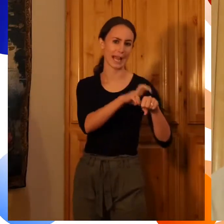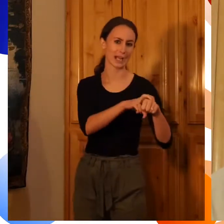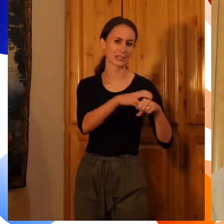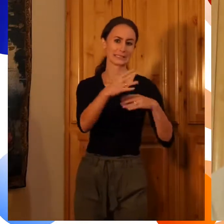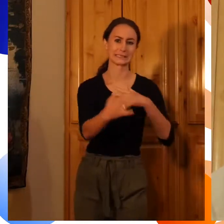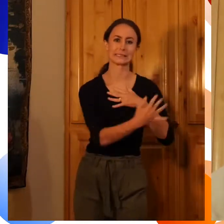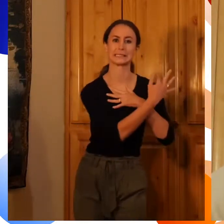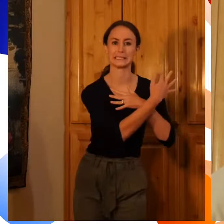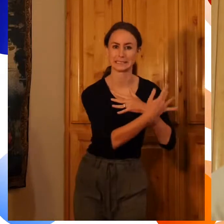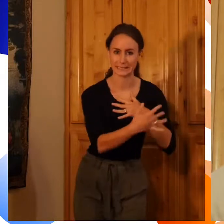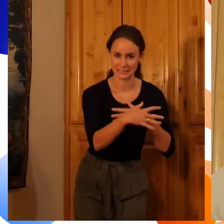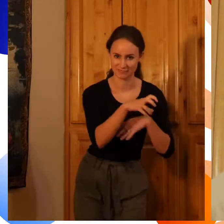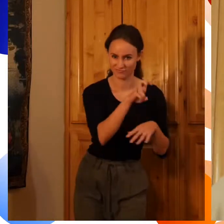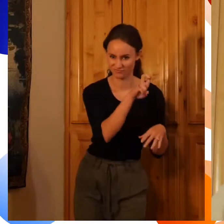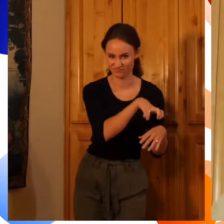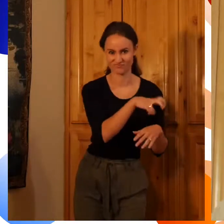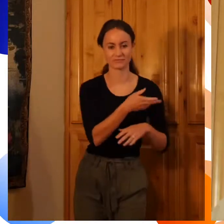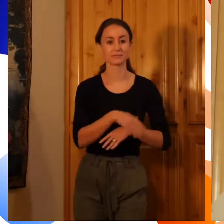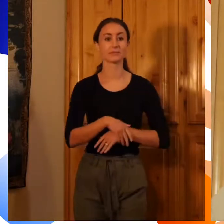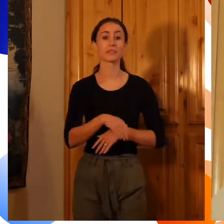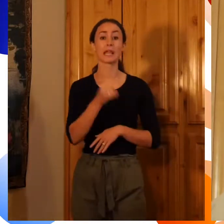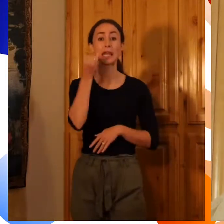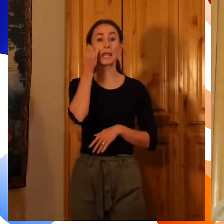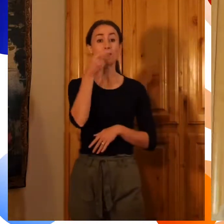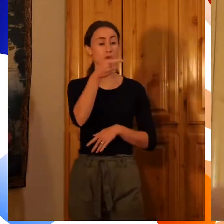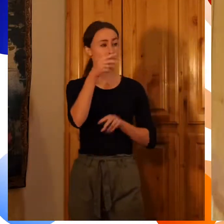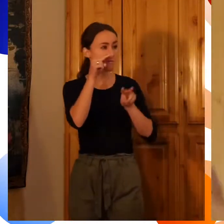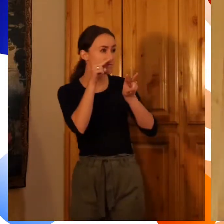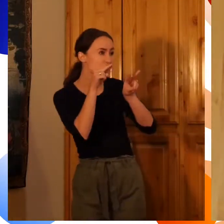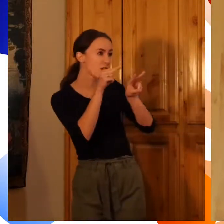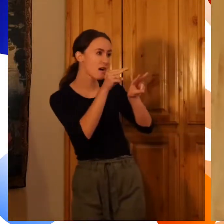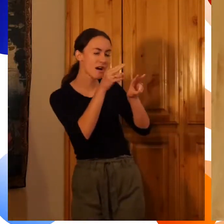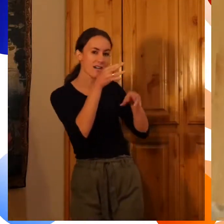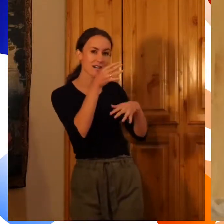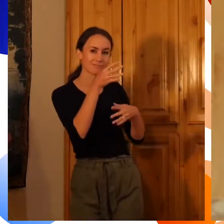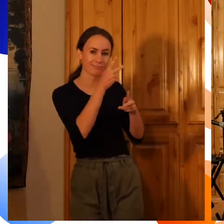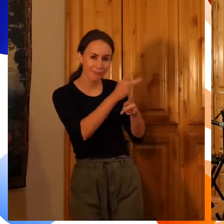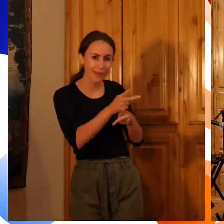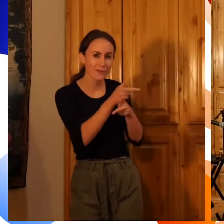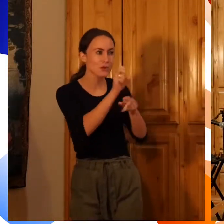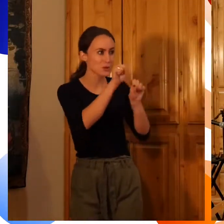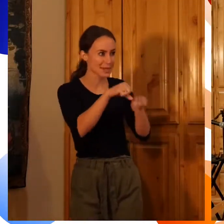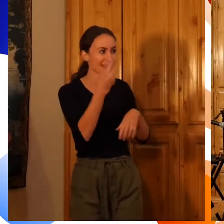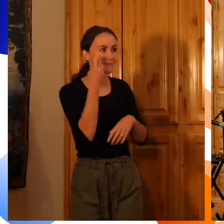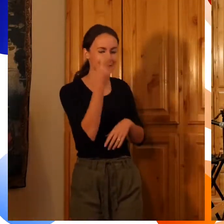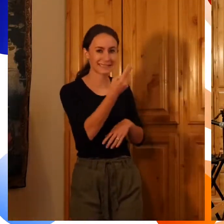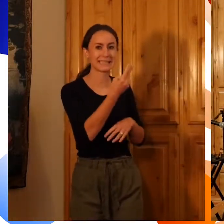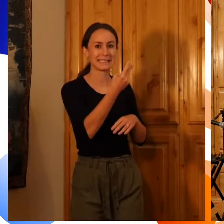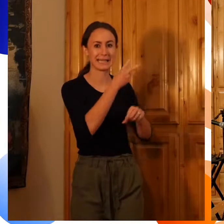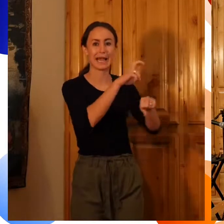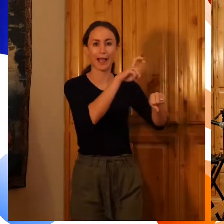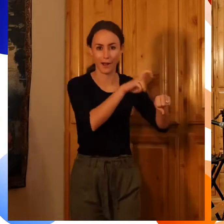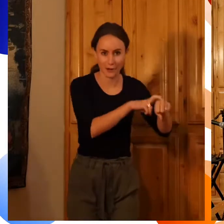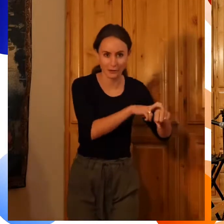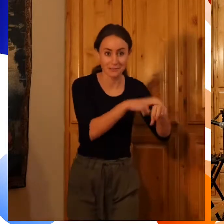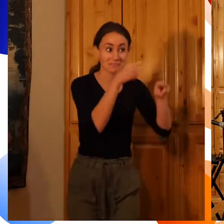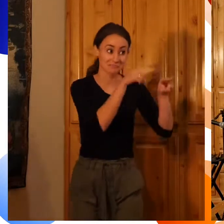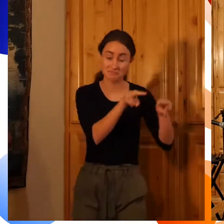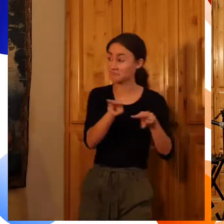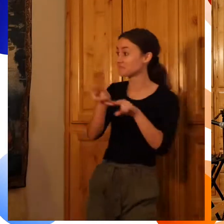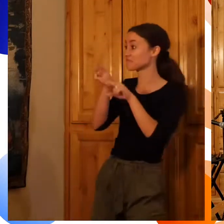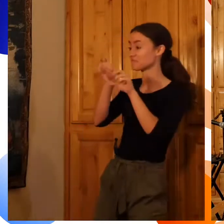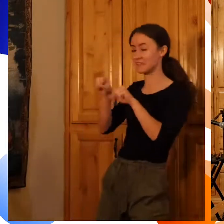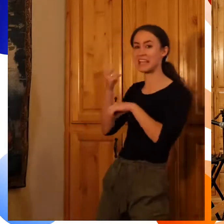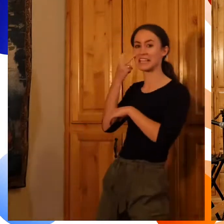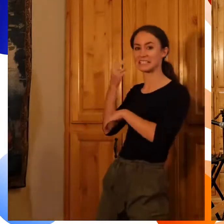Point, you could see Ireland in the distance on the horizon. And if you were on the other side of the island, you could see Scotland and Wales. And the people